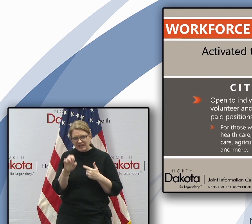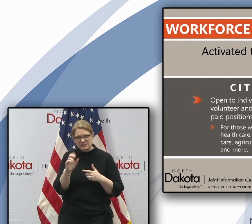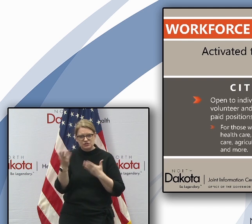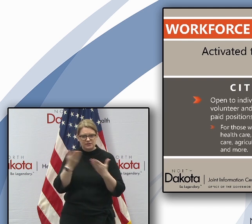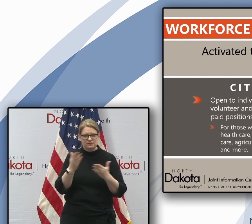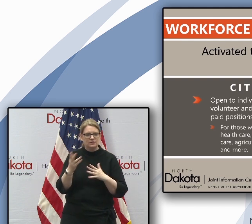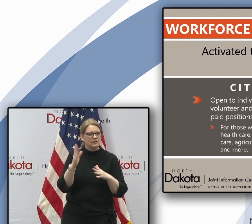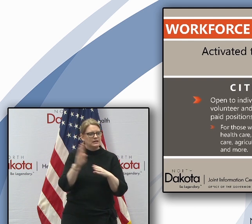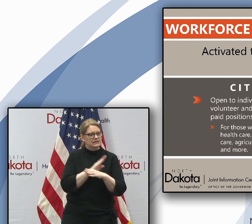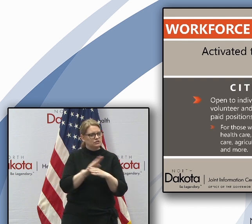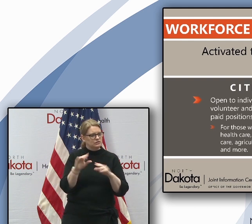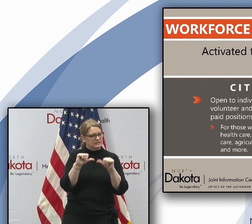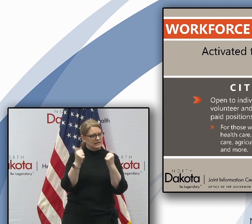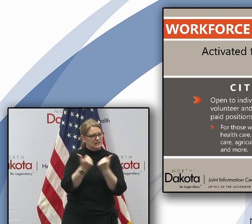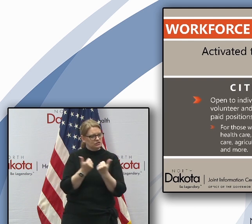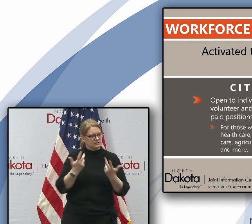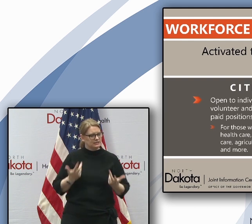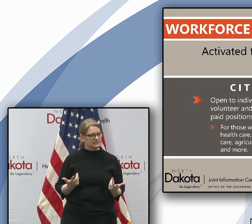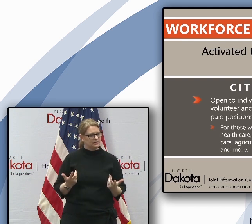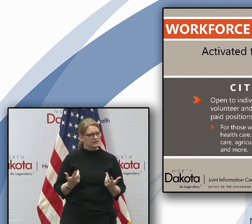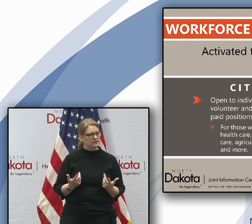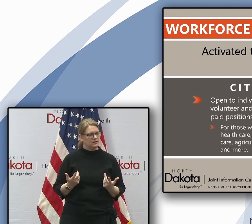industries, and agencies. We've got